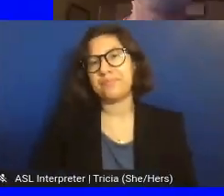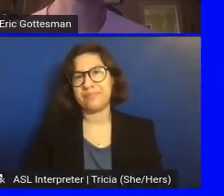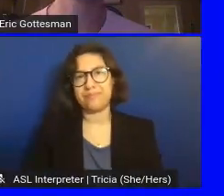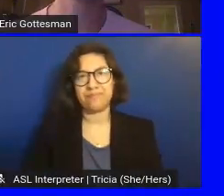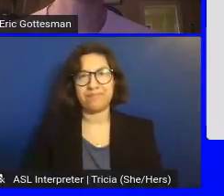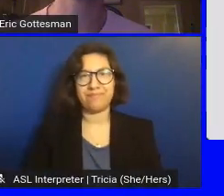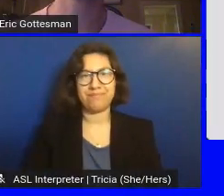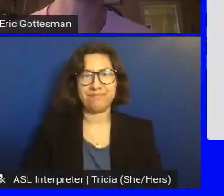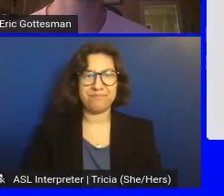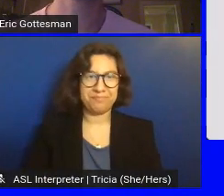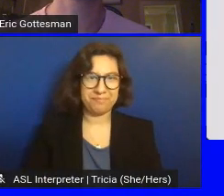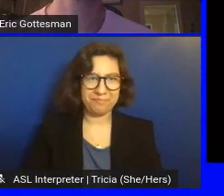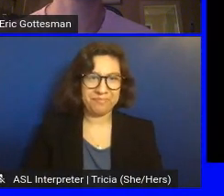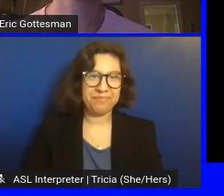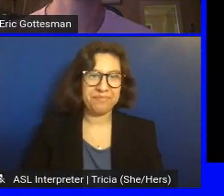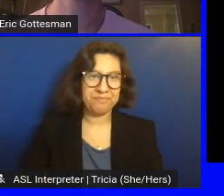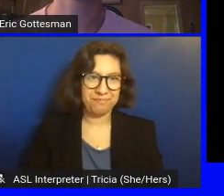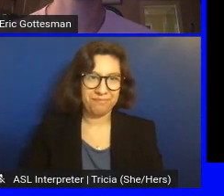quickly.